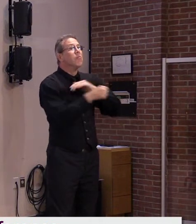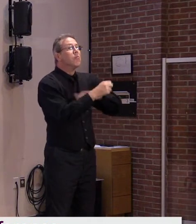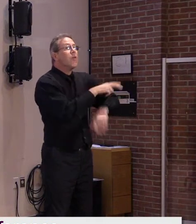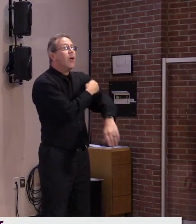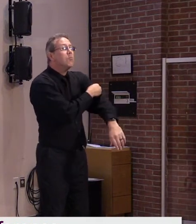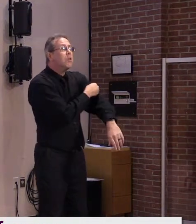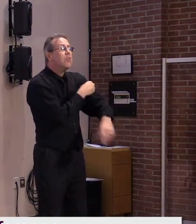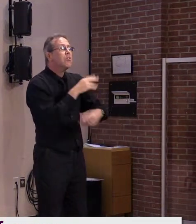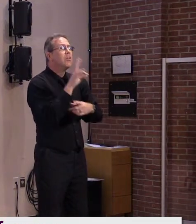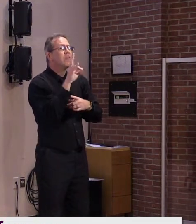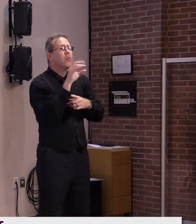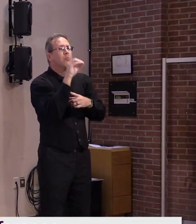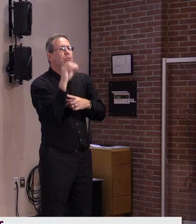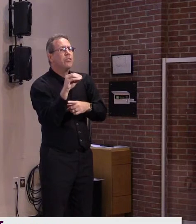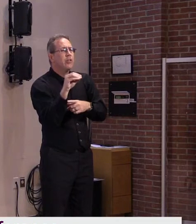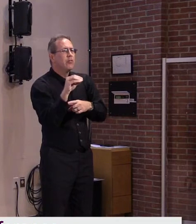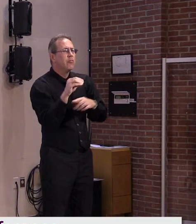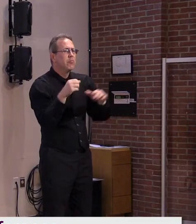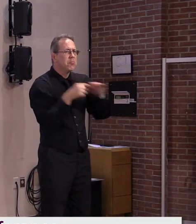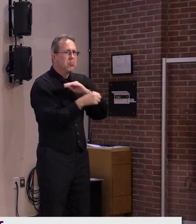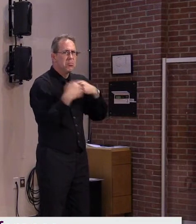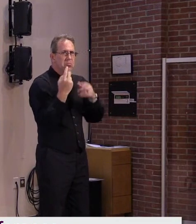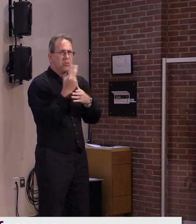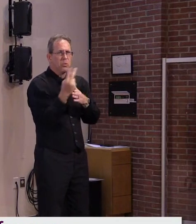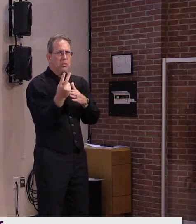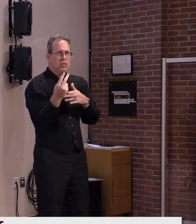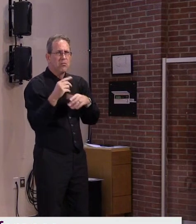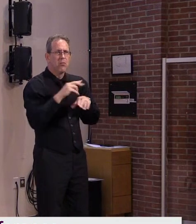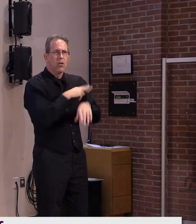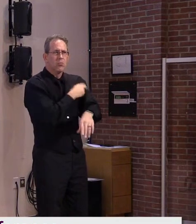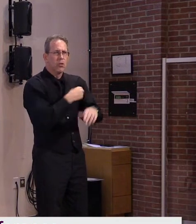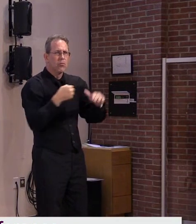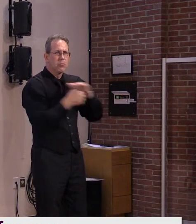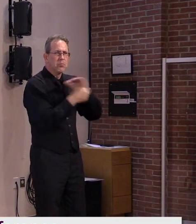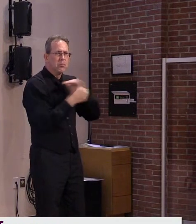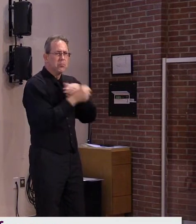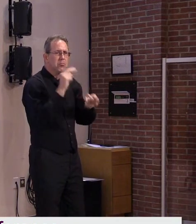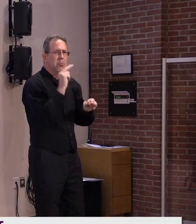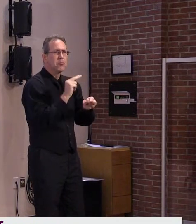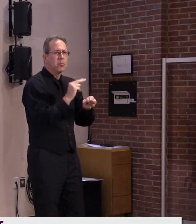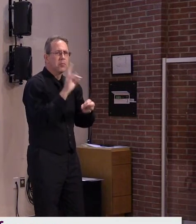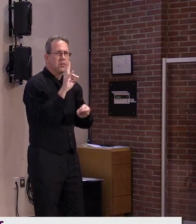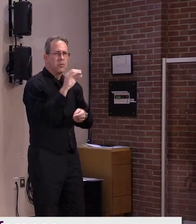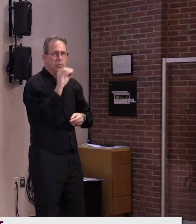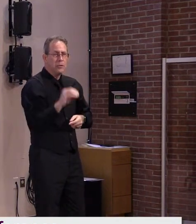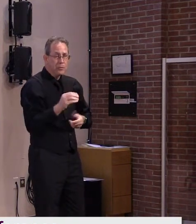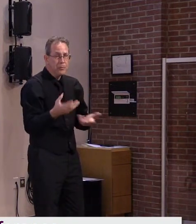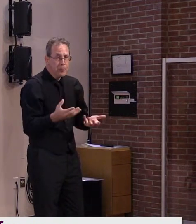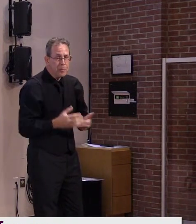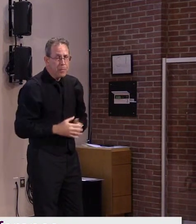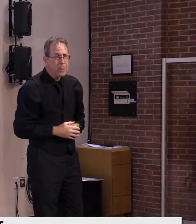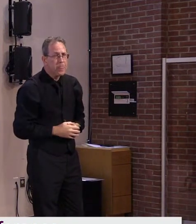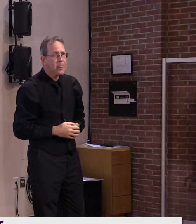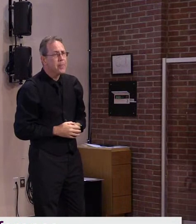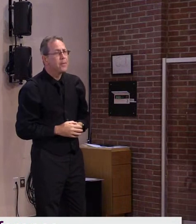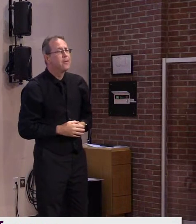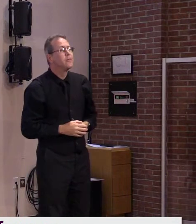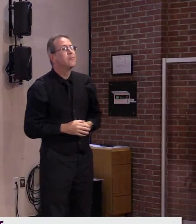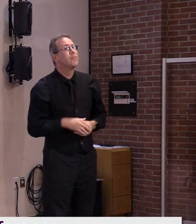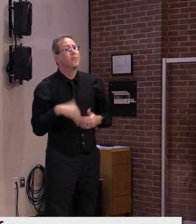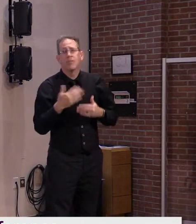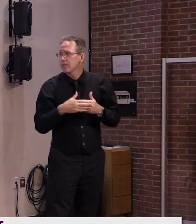down for about 2 weeks as well. And then again, further supporting the downward trend is the death rate across the